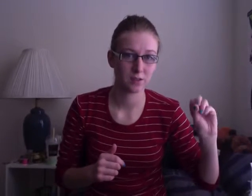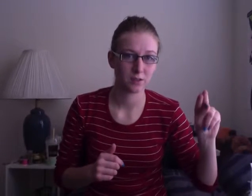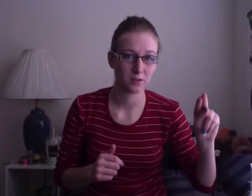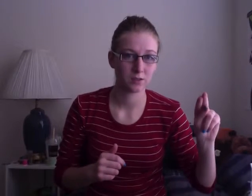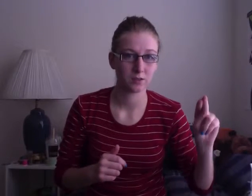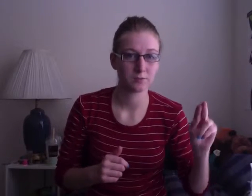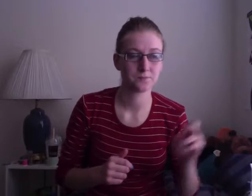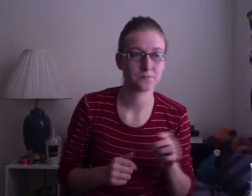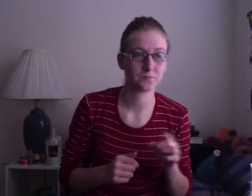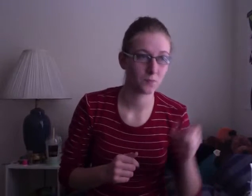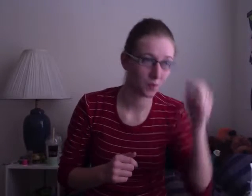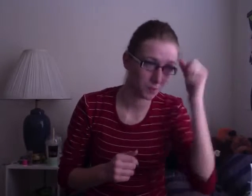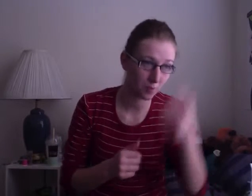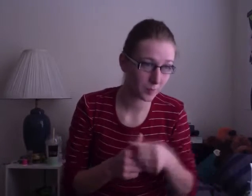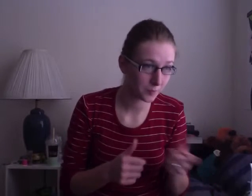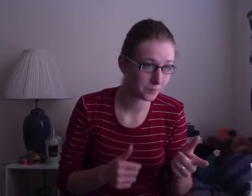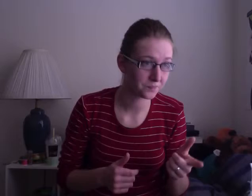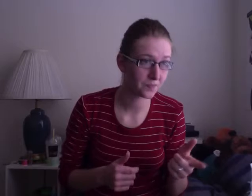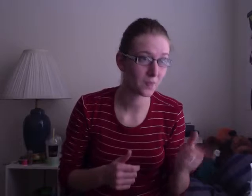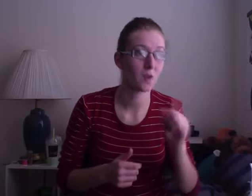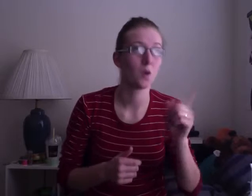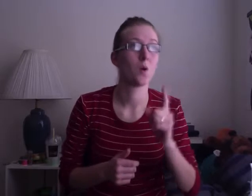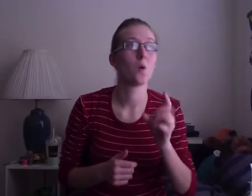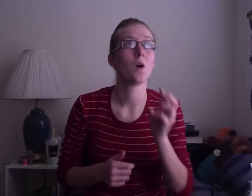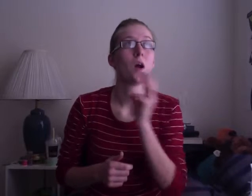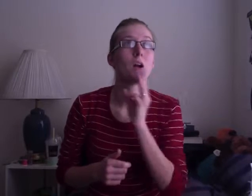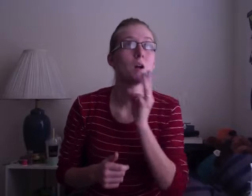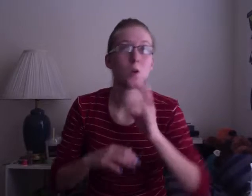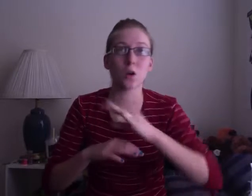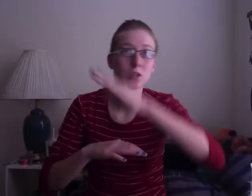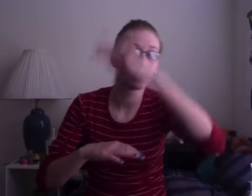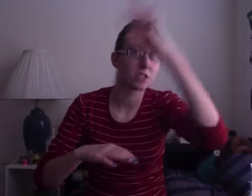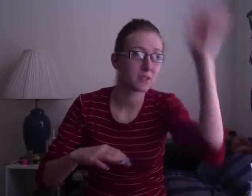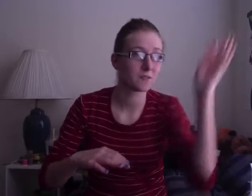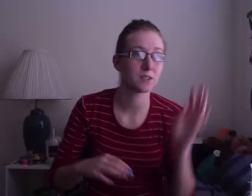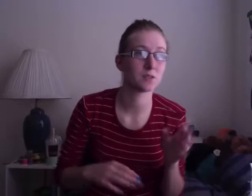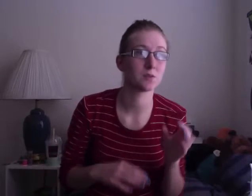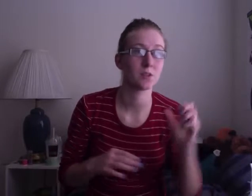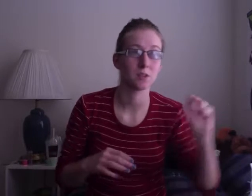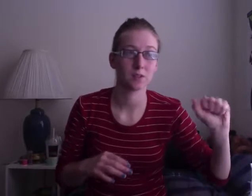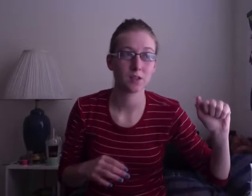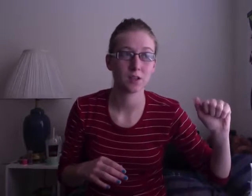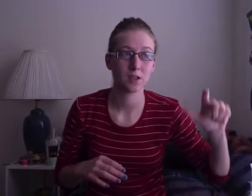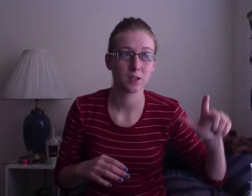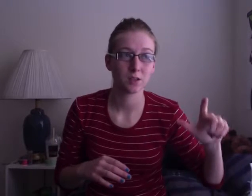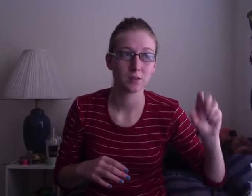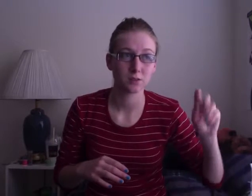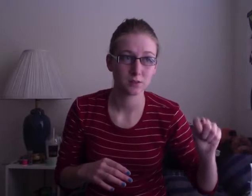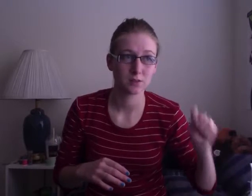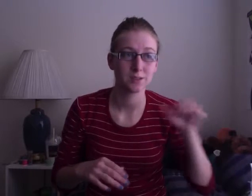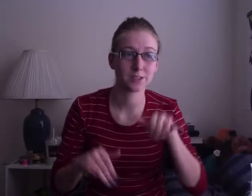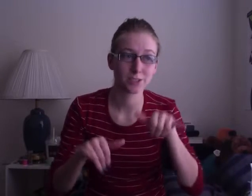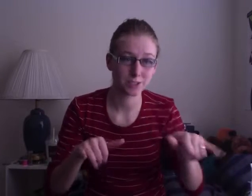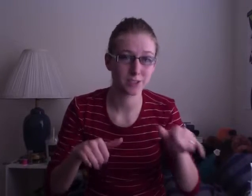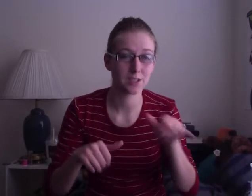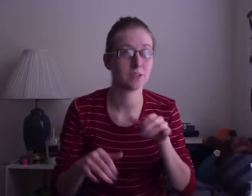Okay. Salt stays, evaporation, water rises to the top, runs down the side. You can collect that fresh water. Now, evaporation, this is